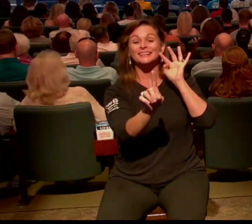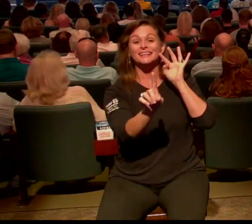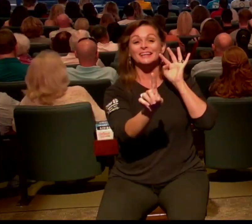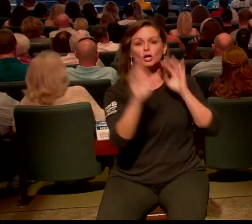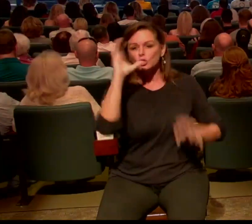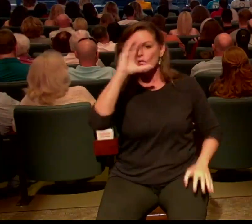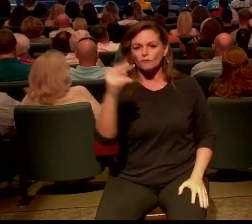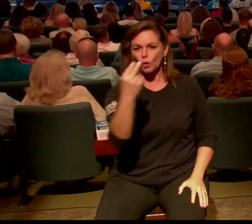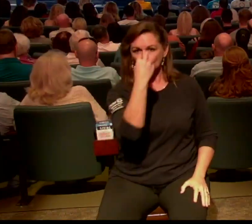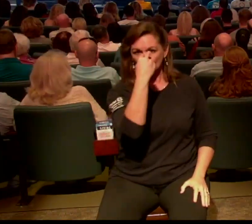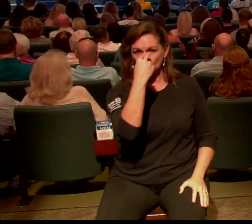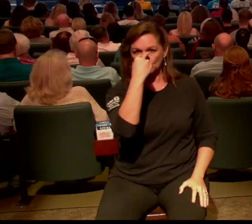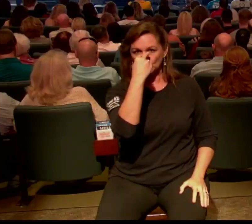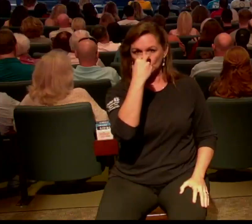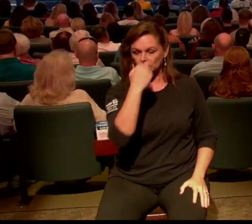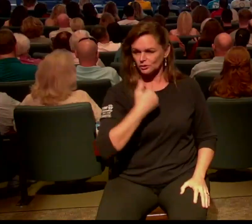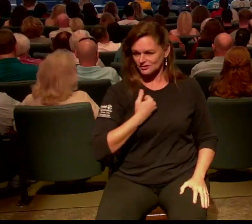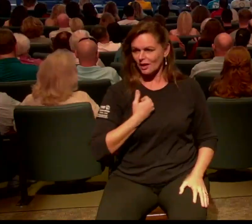for?